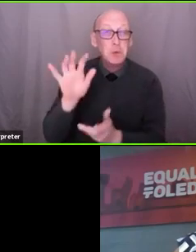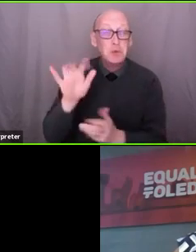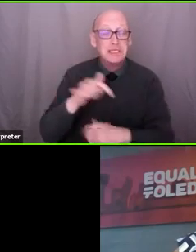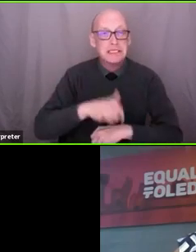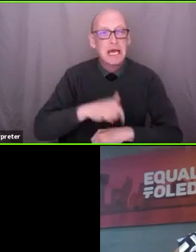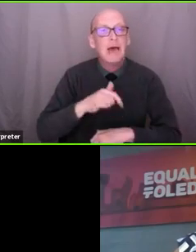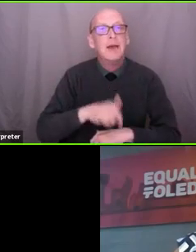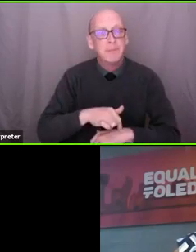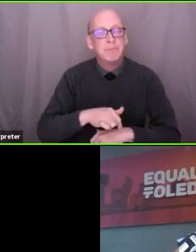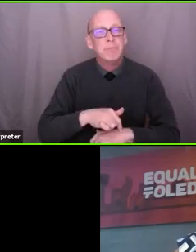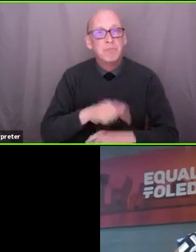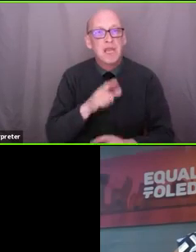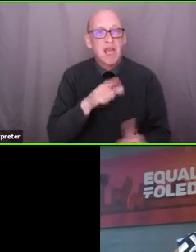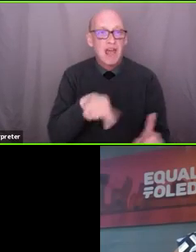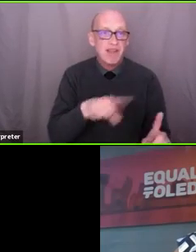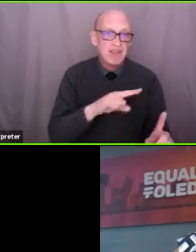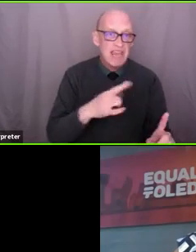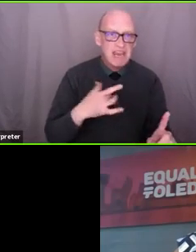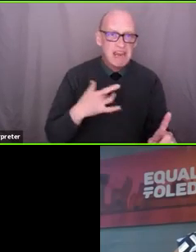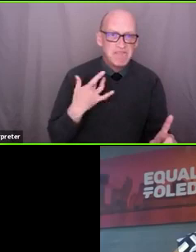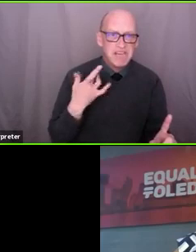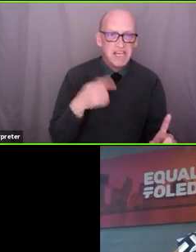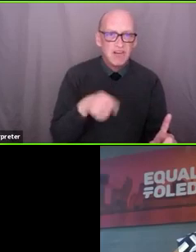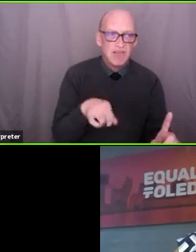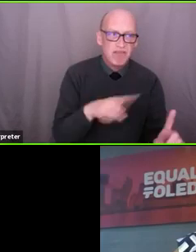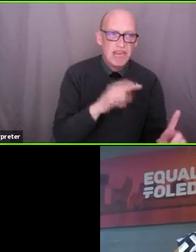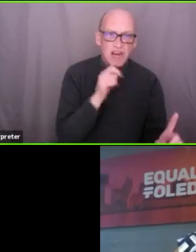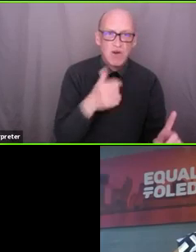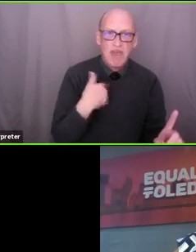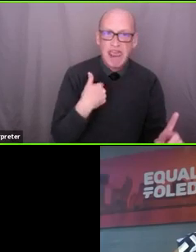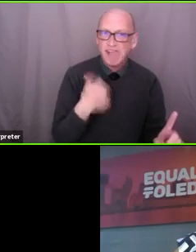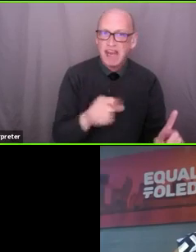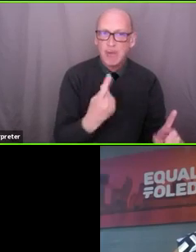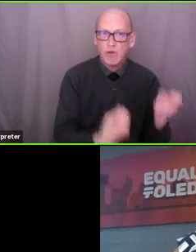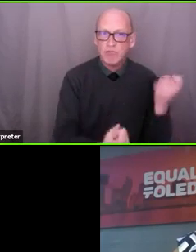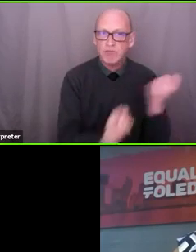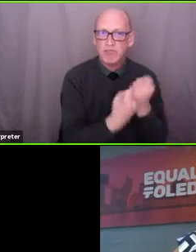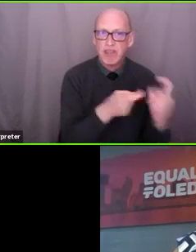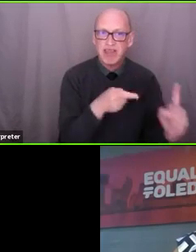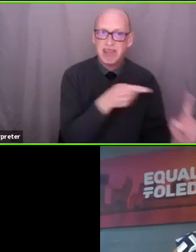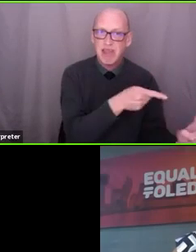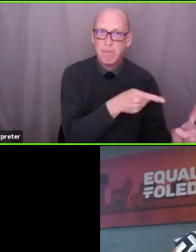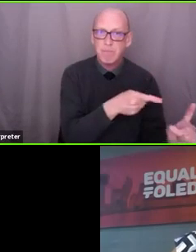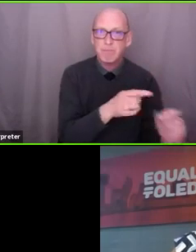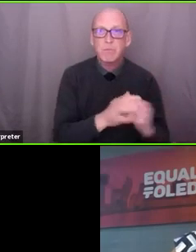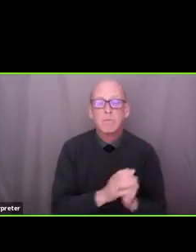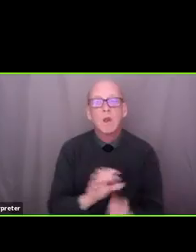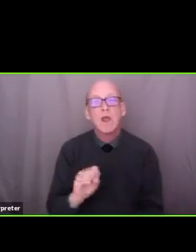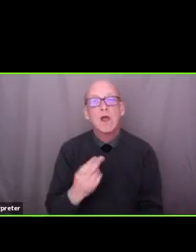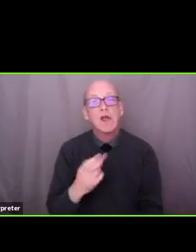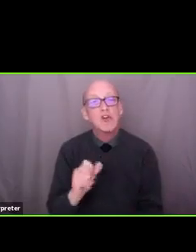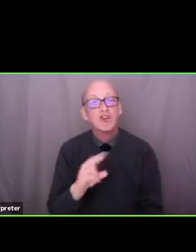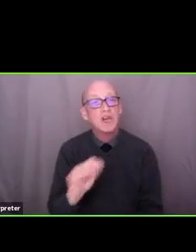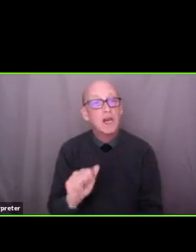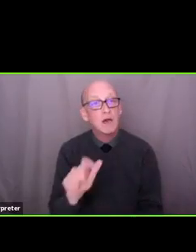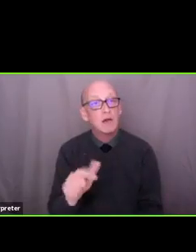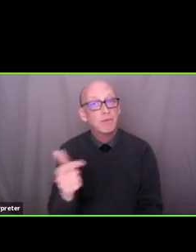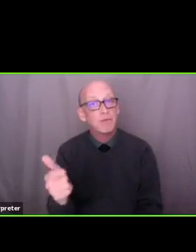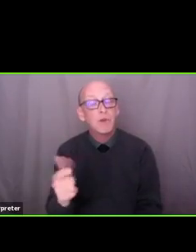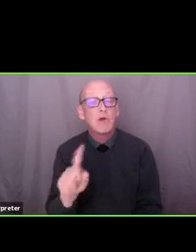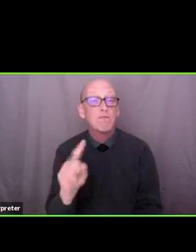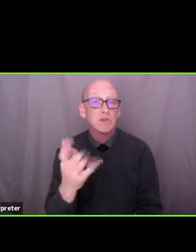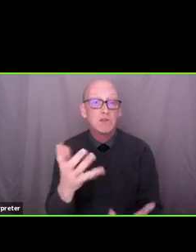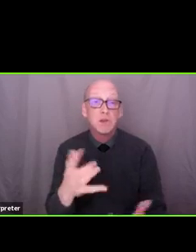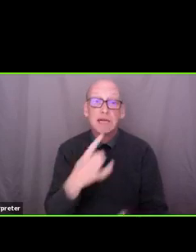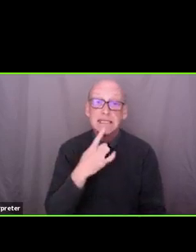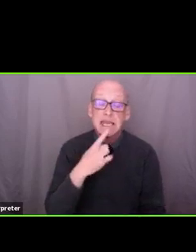time where they just feel like they don't have anybody in their corner. First, I'd like to say to the youth